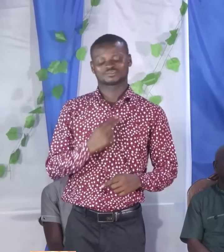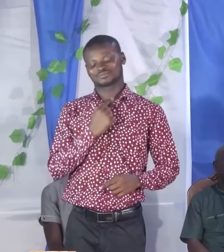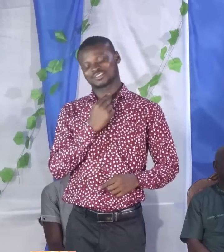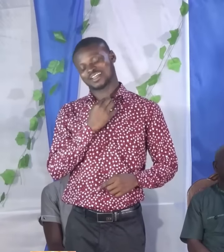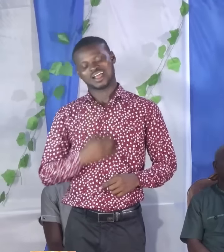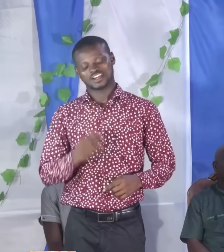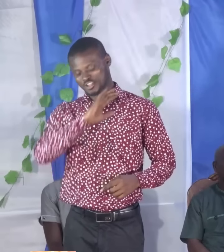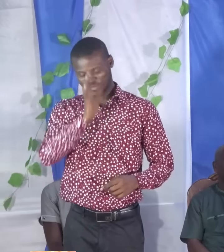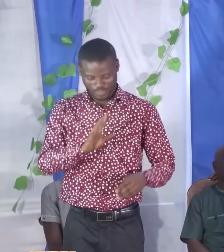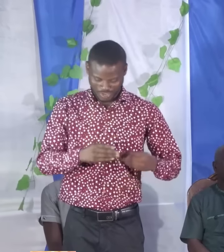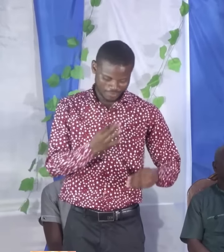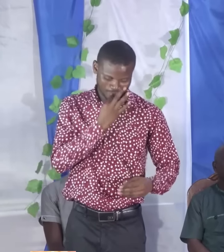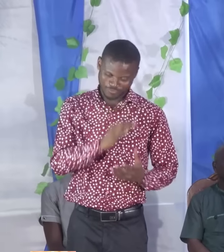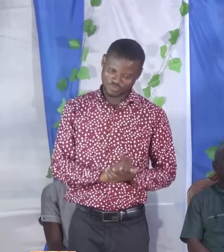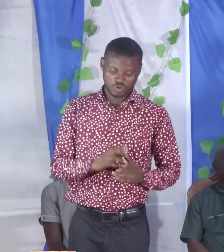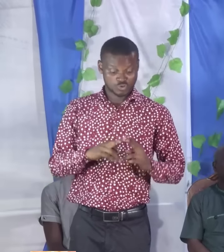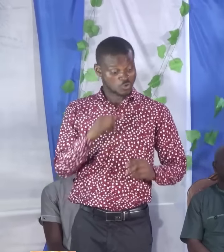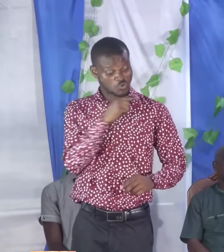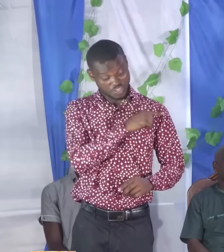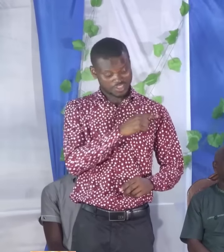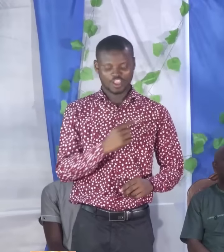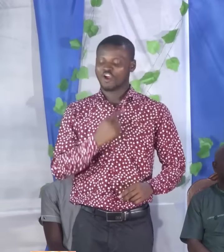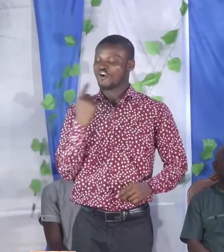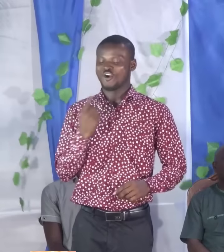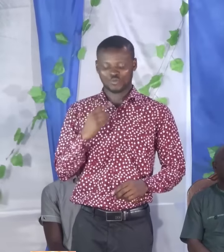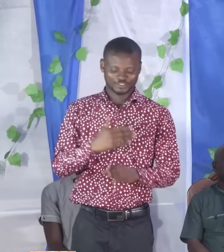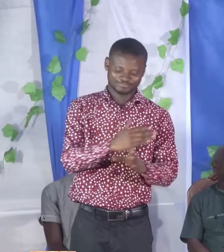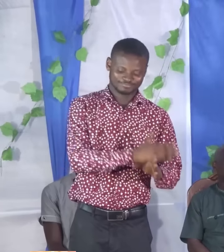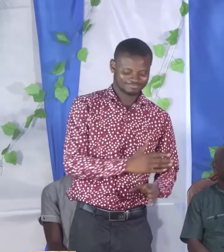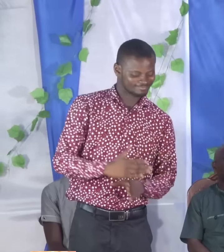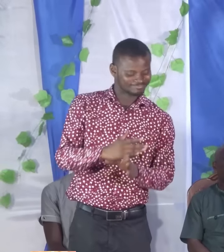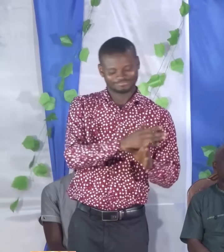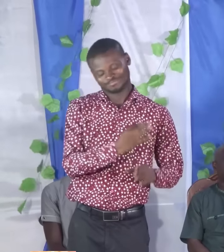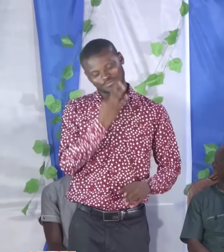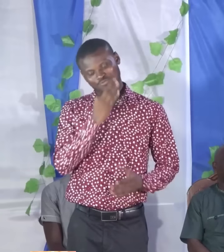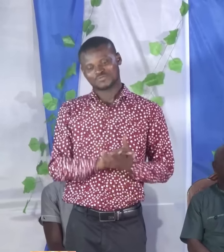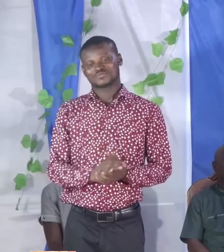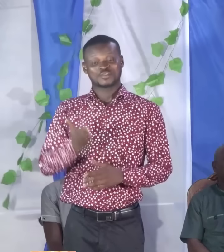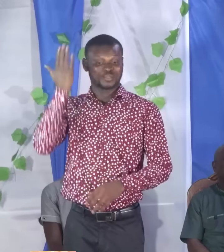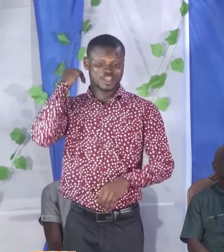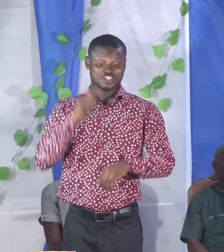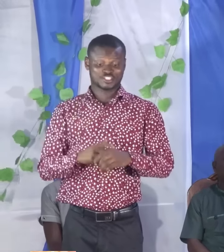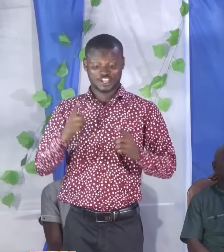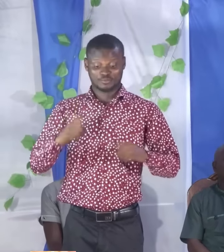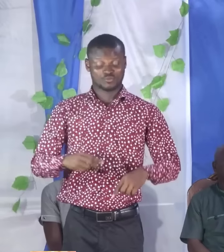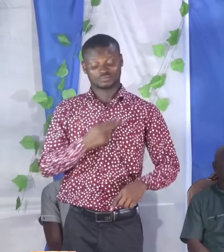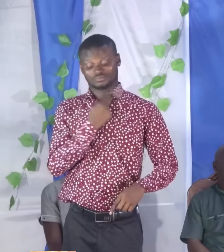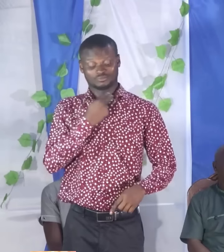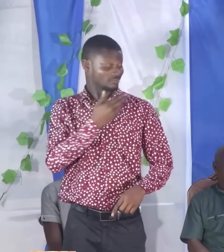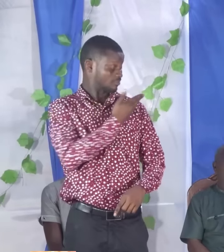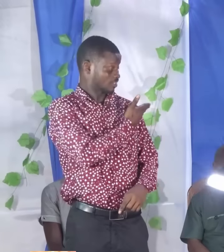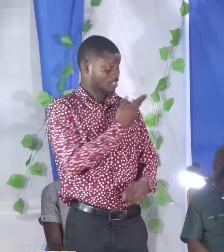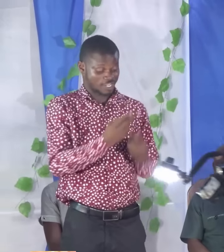aye bada jo oba hobi ho nwi na me che nwiane ni ti na pa ni ade ma o mo sa enye me ko ho ntro ayade a me